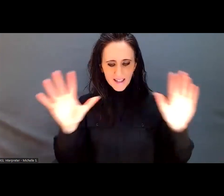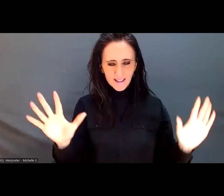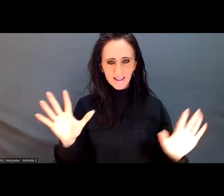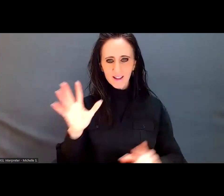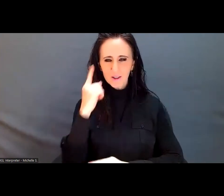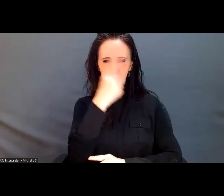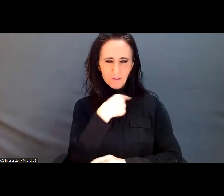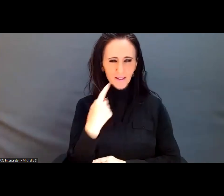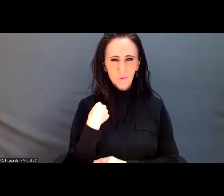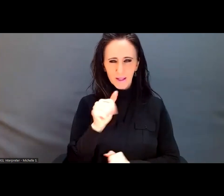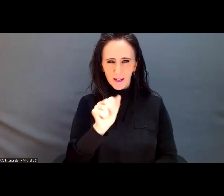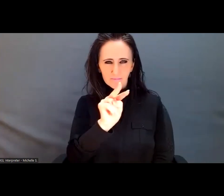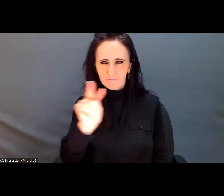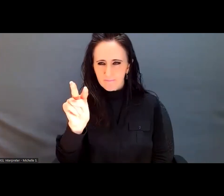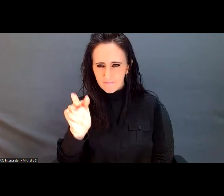the communication.